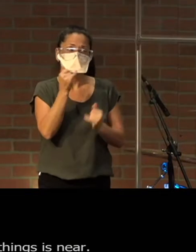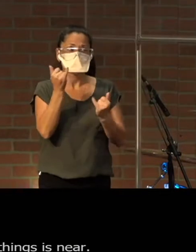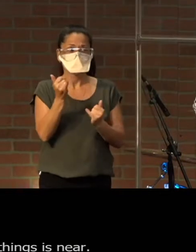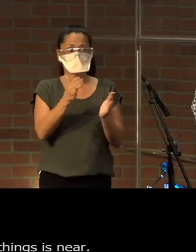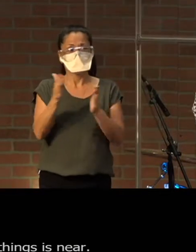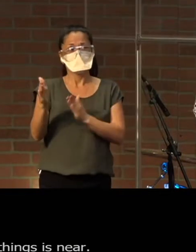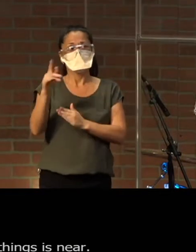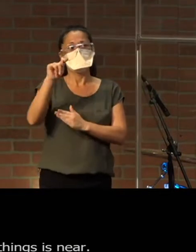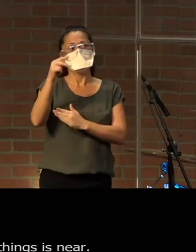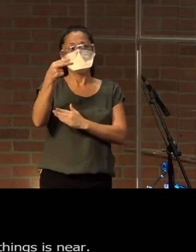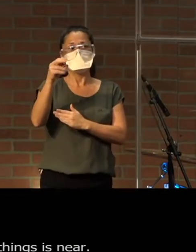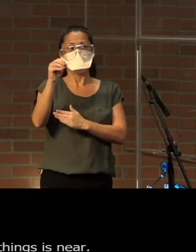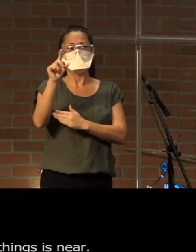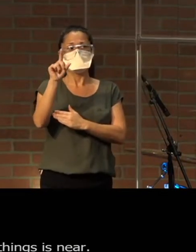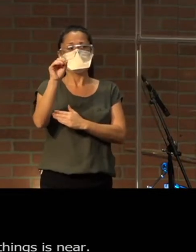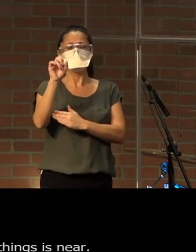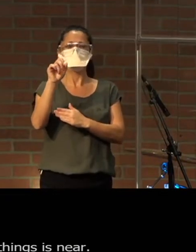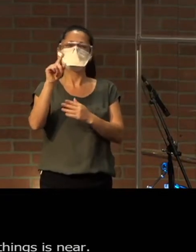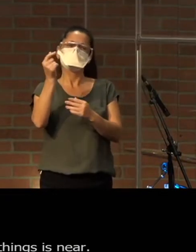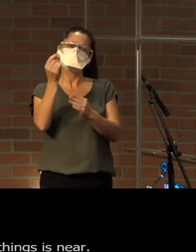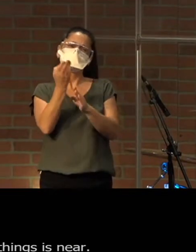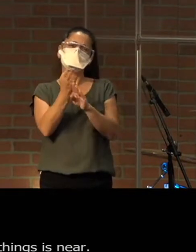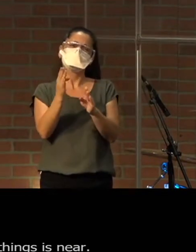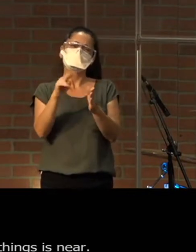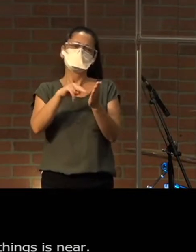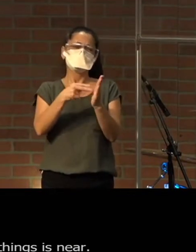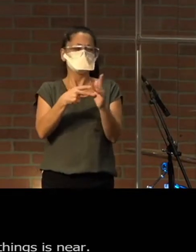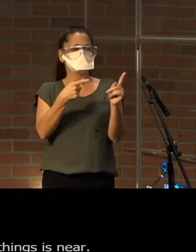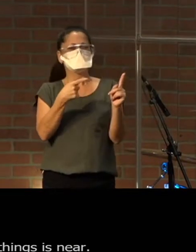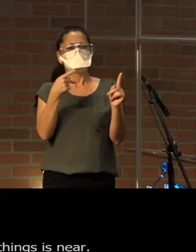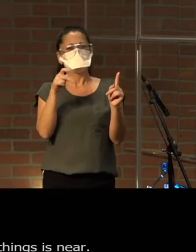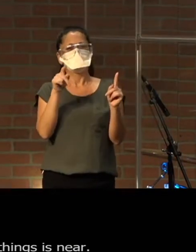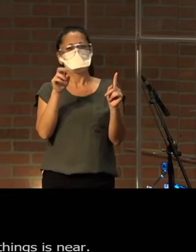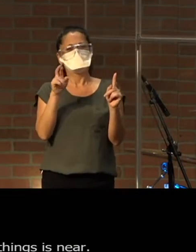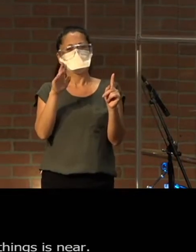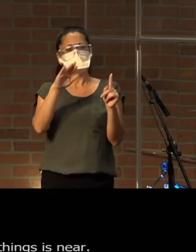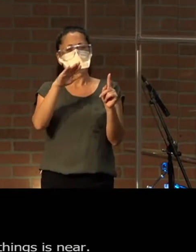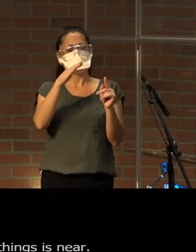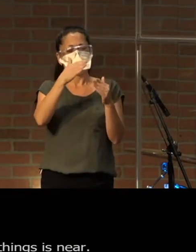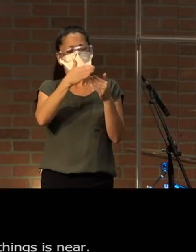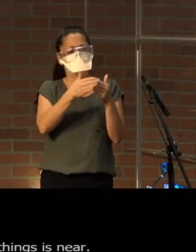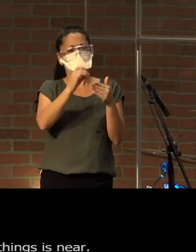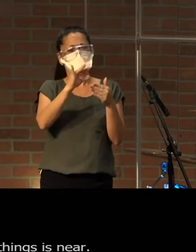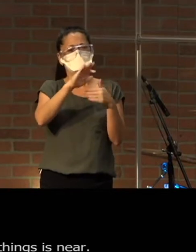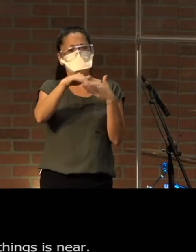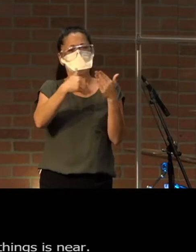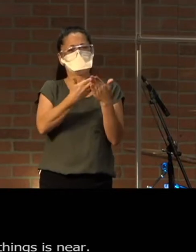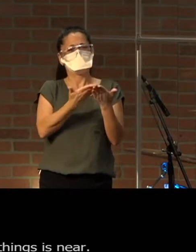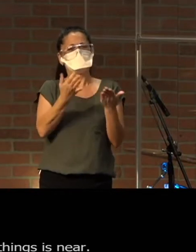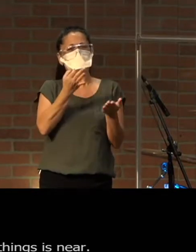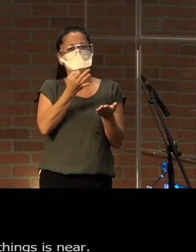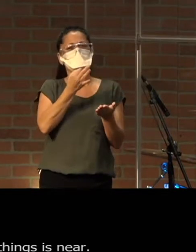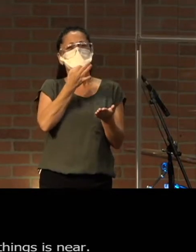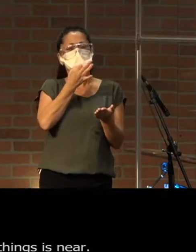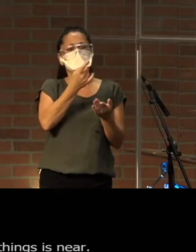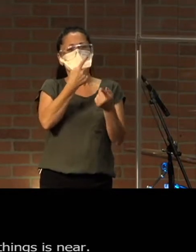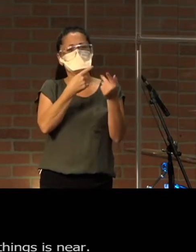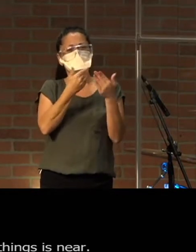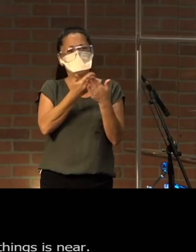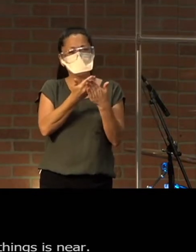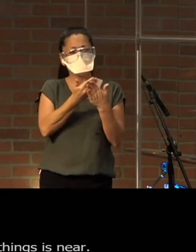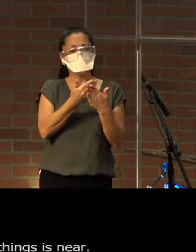somewhat divided on what Peter means when he says the end of all things is near, but I think the most helpful